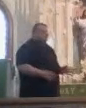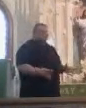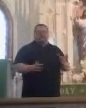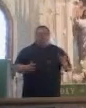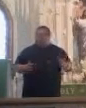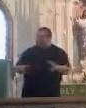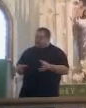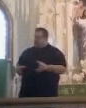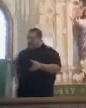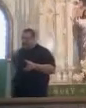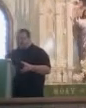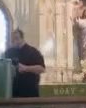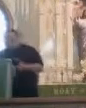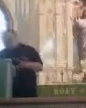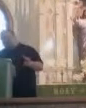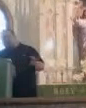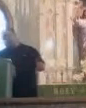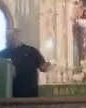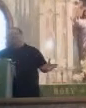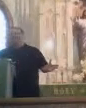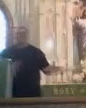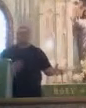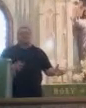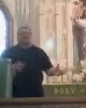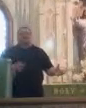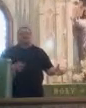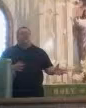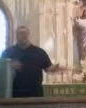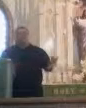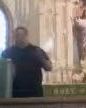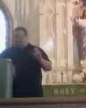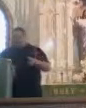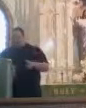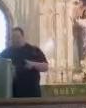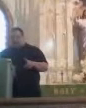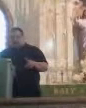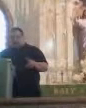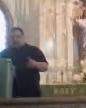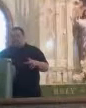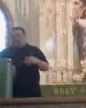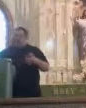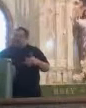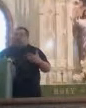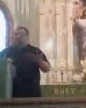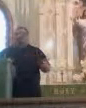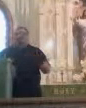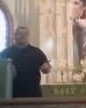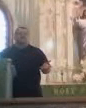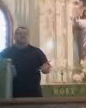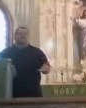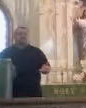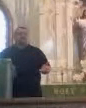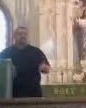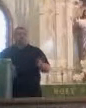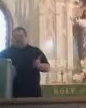See, we need to hear what God has to say. Both law, that which we have done wrong, need to confess and repent of,